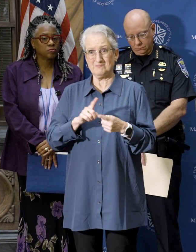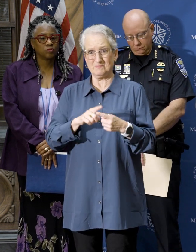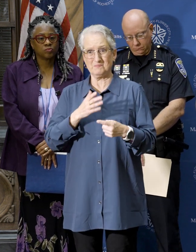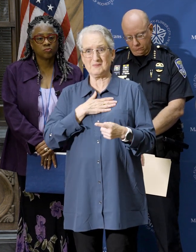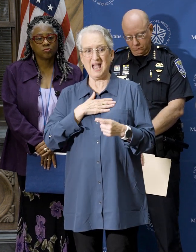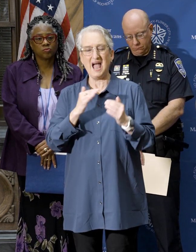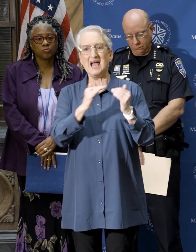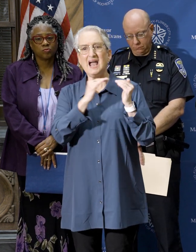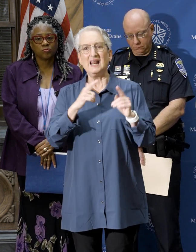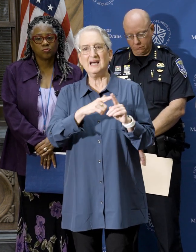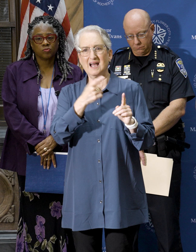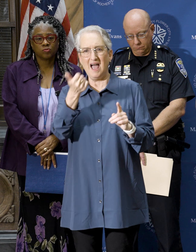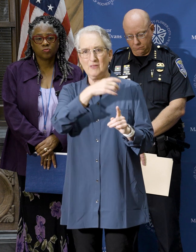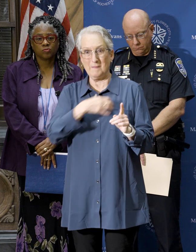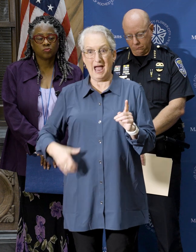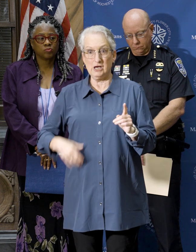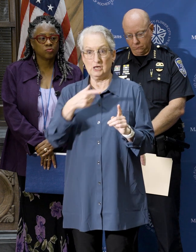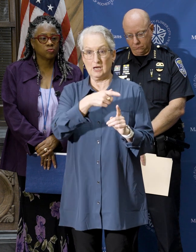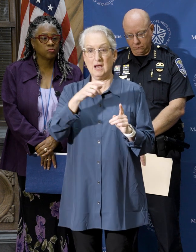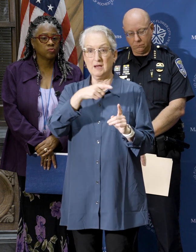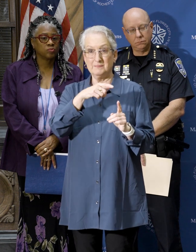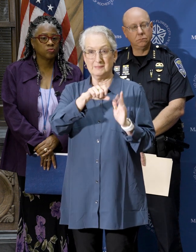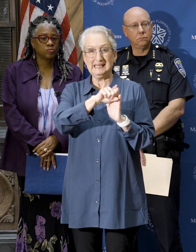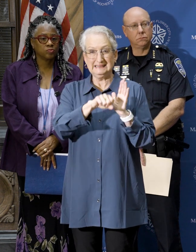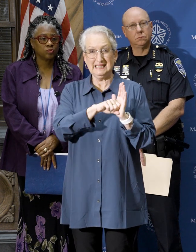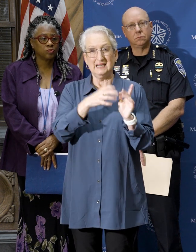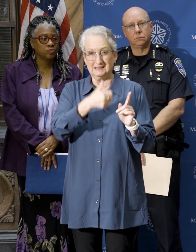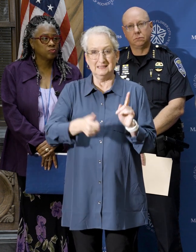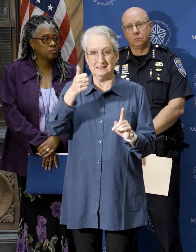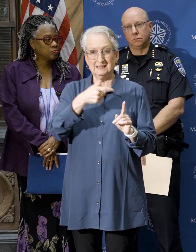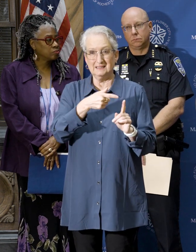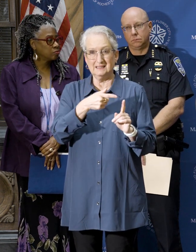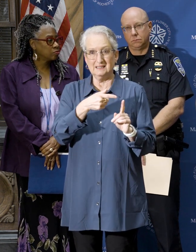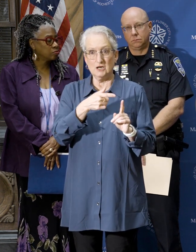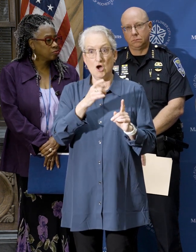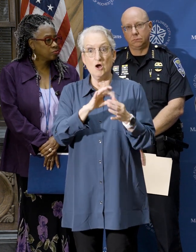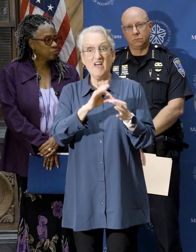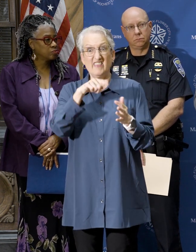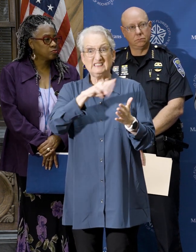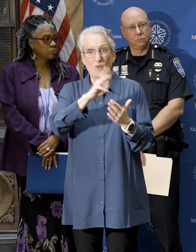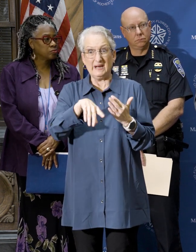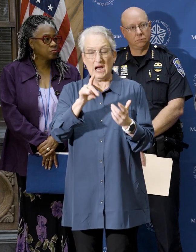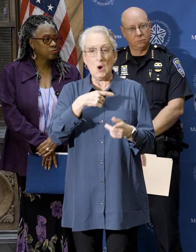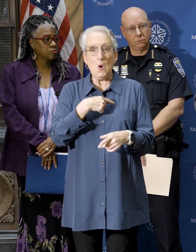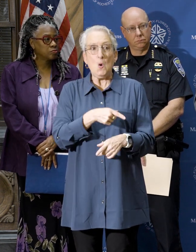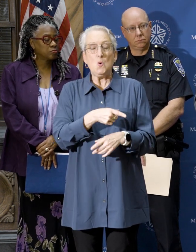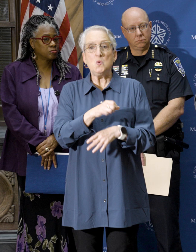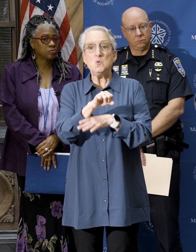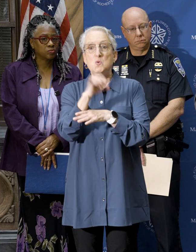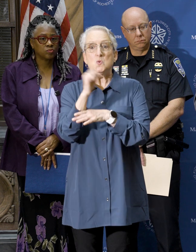over the weekend. We don't want that to happen here in Rochester. And if you're going to the entertainment district, you should be going to have a good